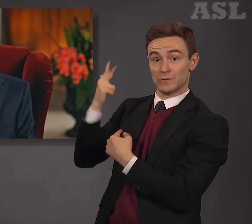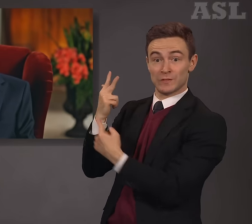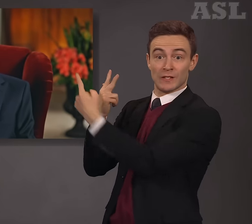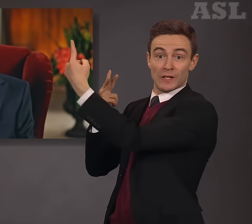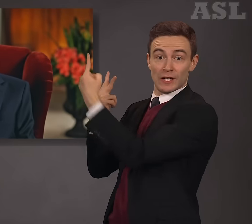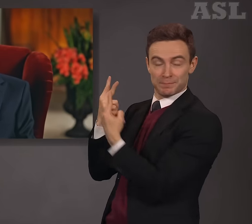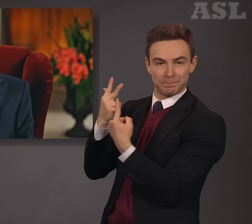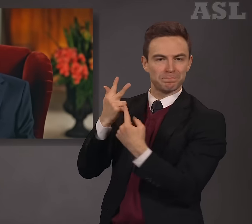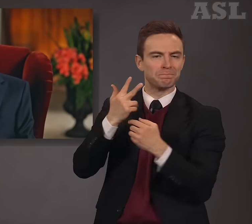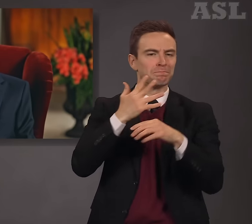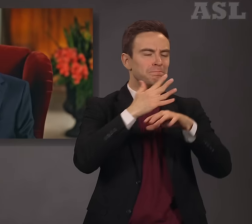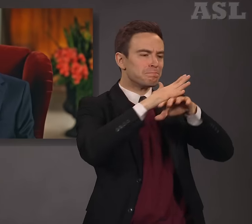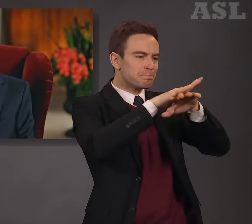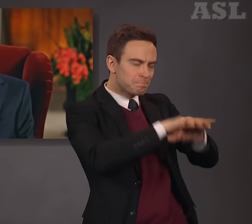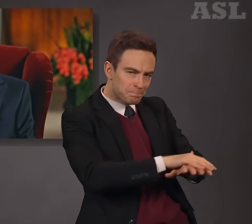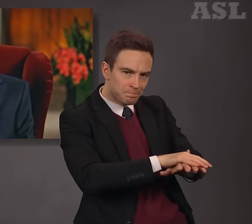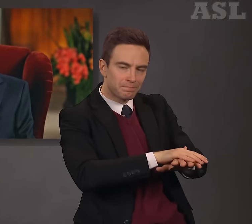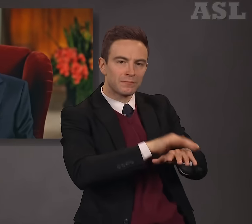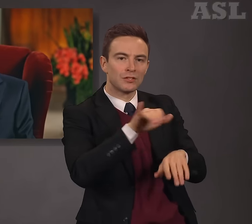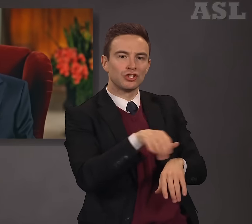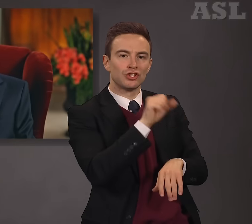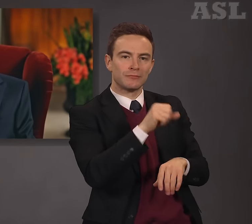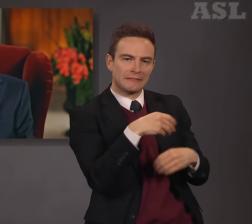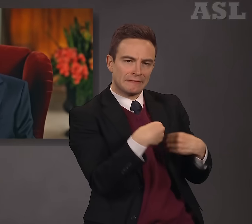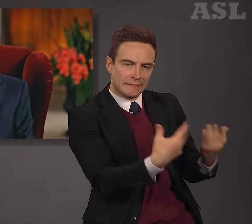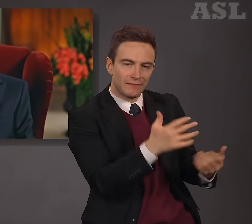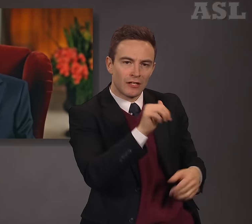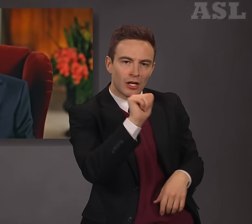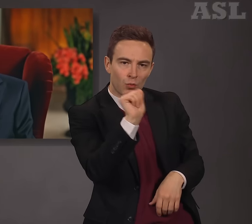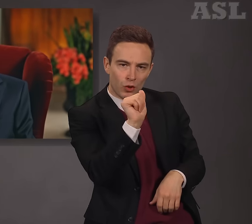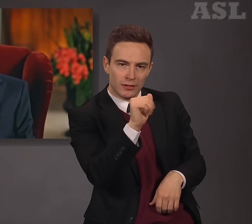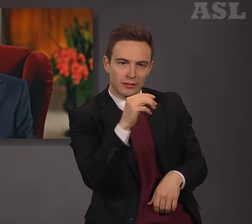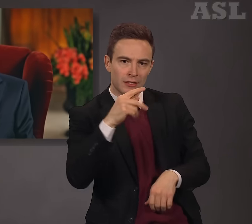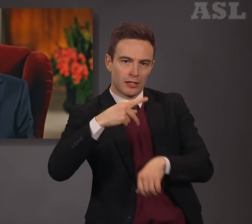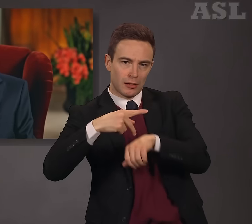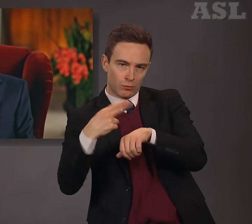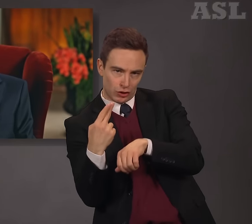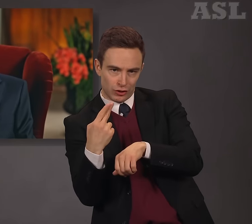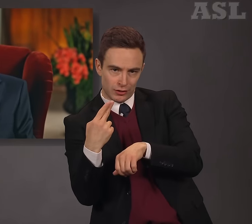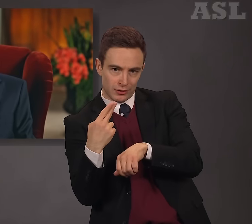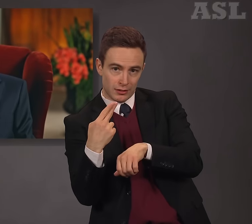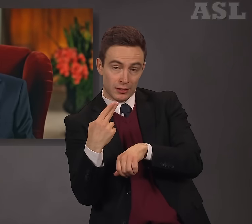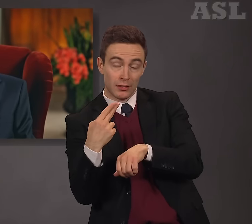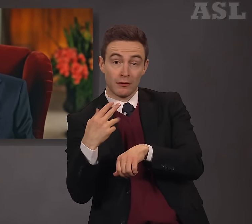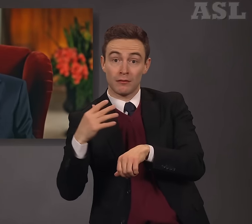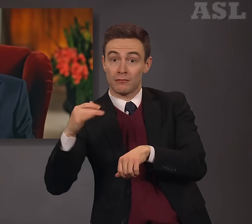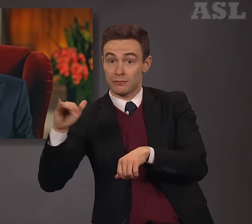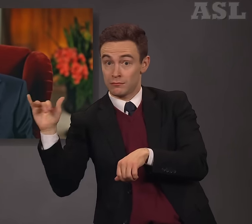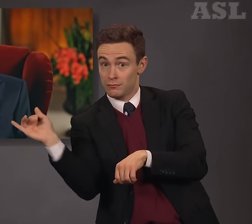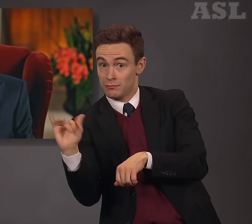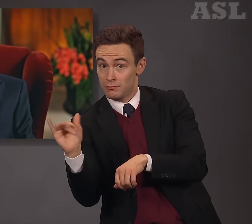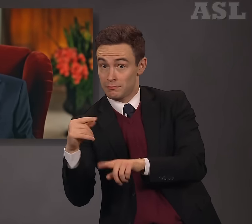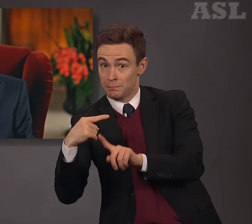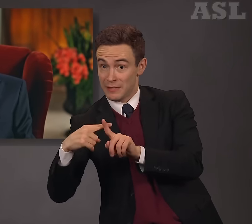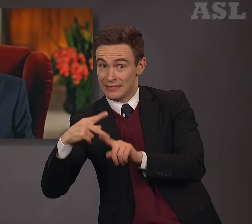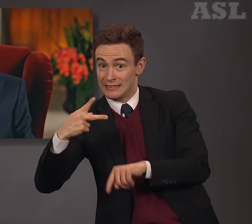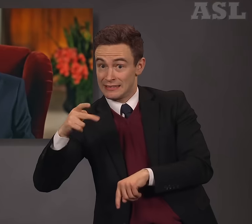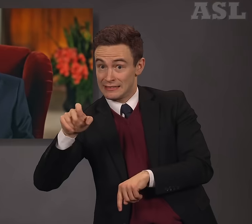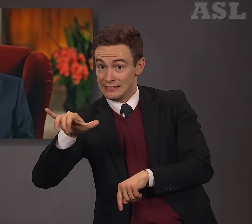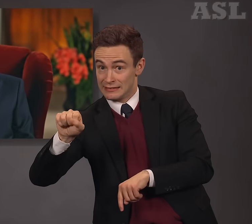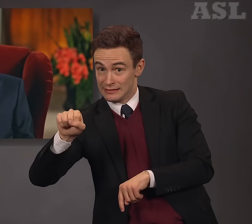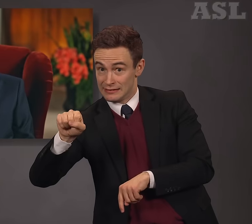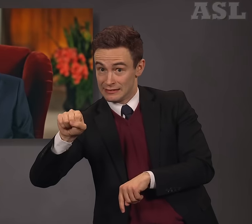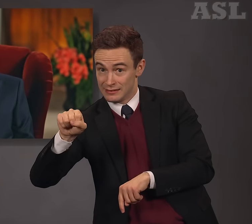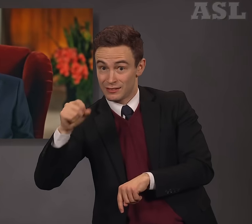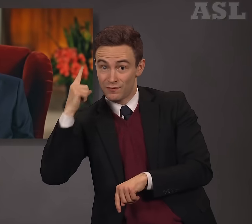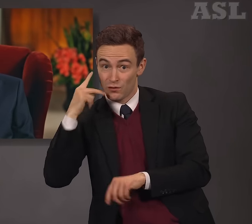had conferred the Aaronic and Melchizedek priesthoods upon the prophet Joseph